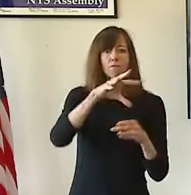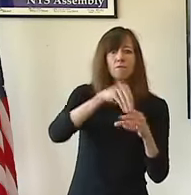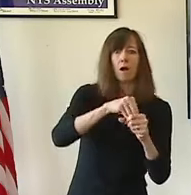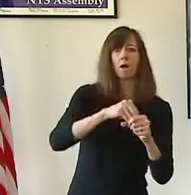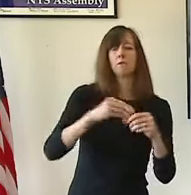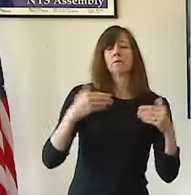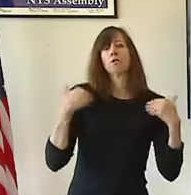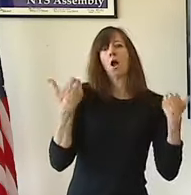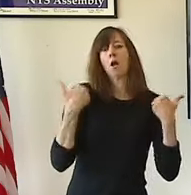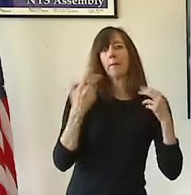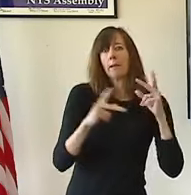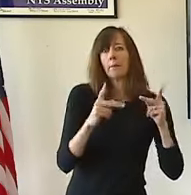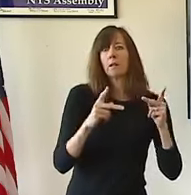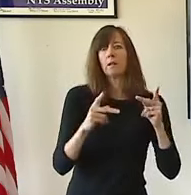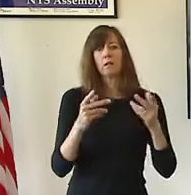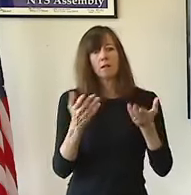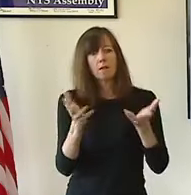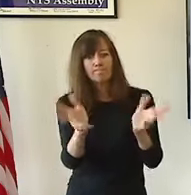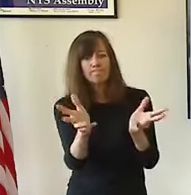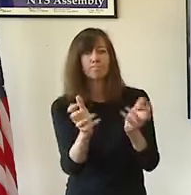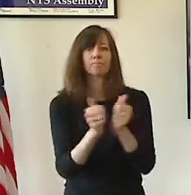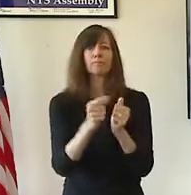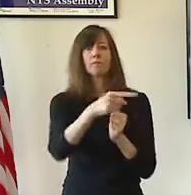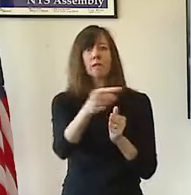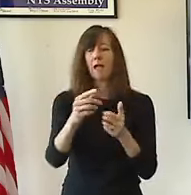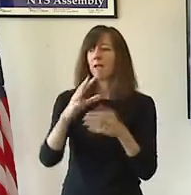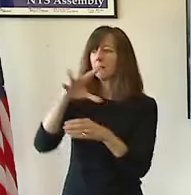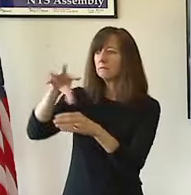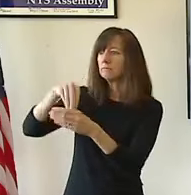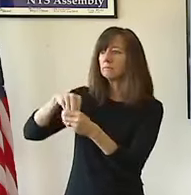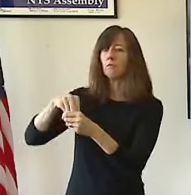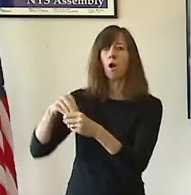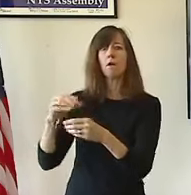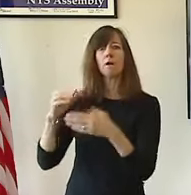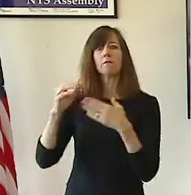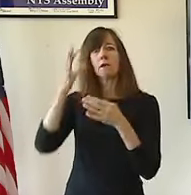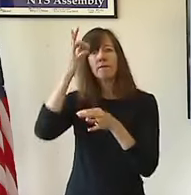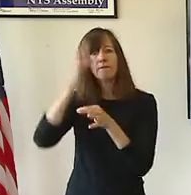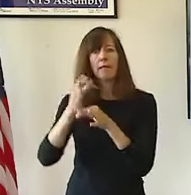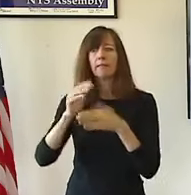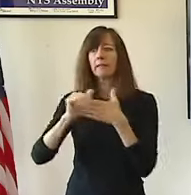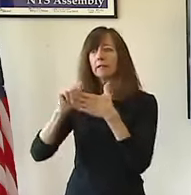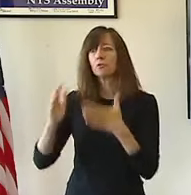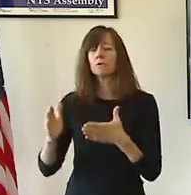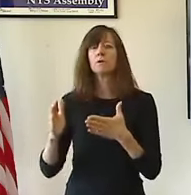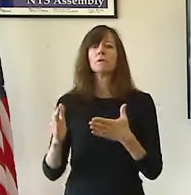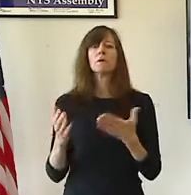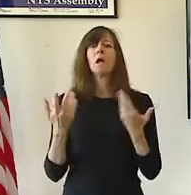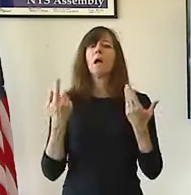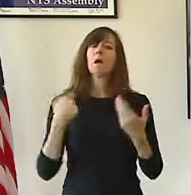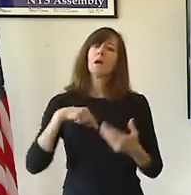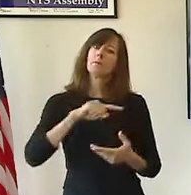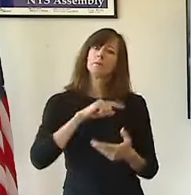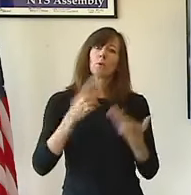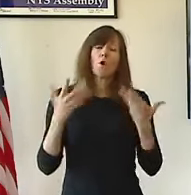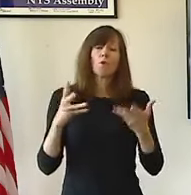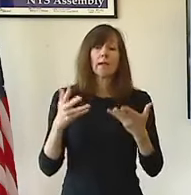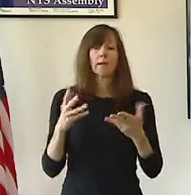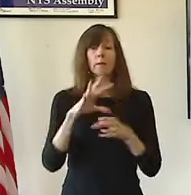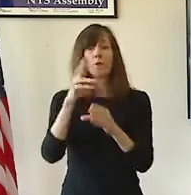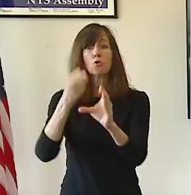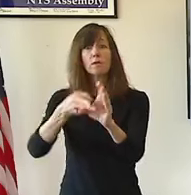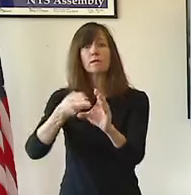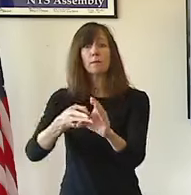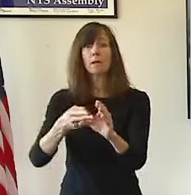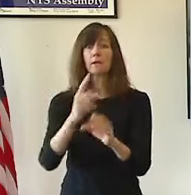those believers, and really engage faith leaders. As I said, I participated in a Zoom funeral, and I love Jesse Bottoms at